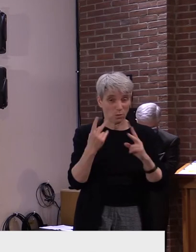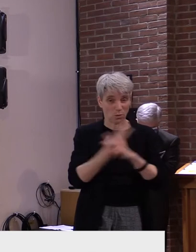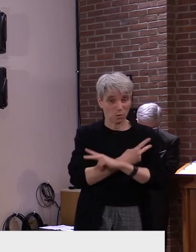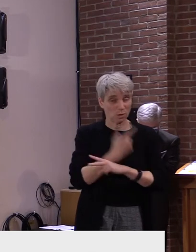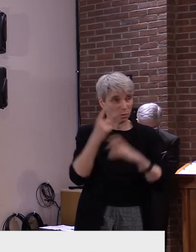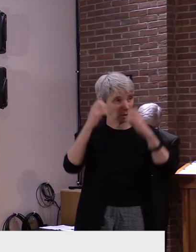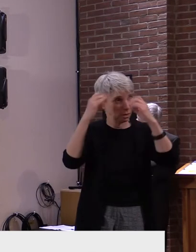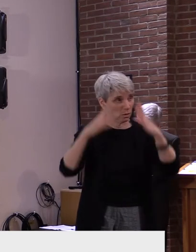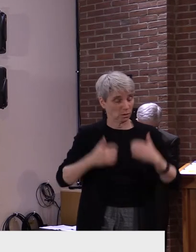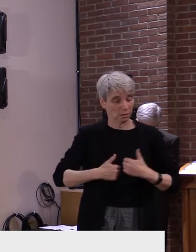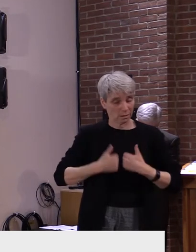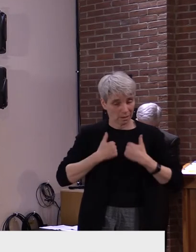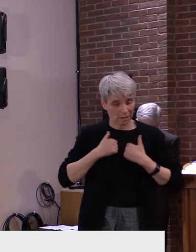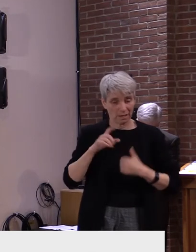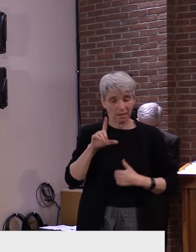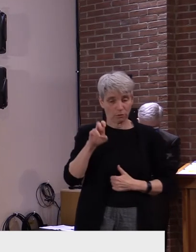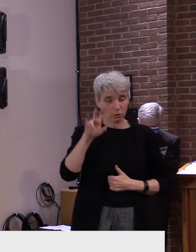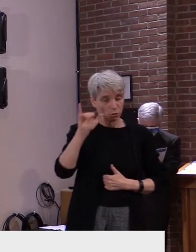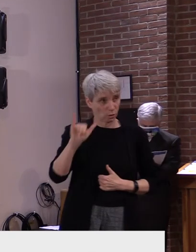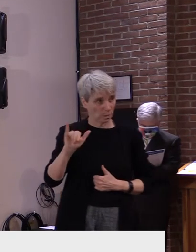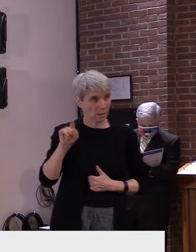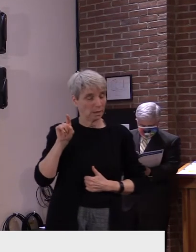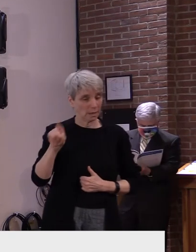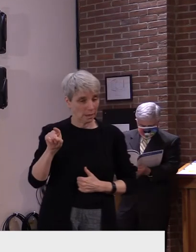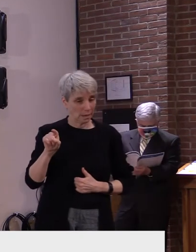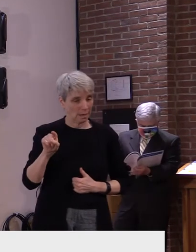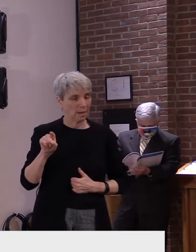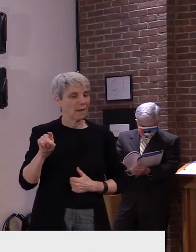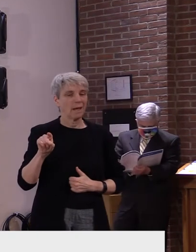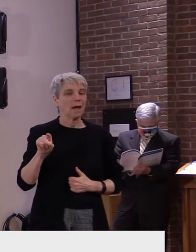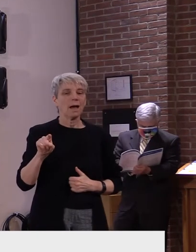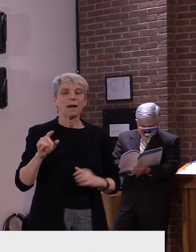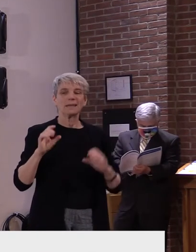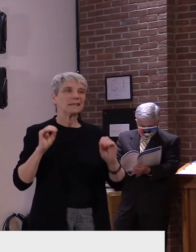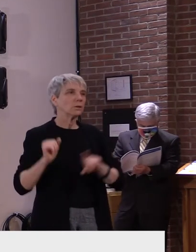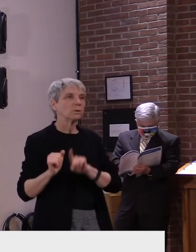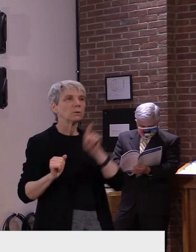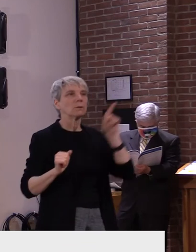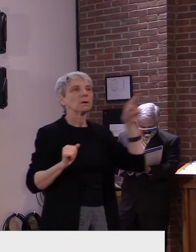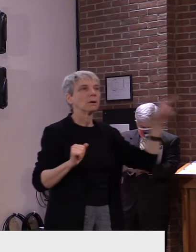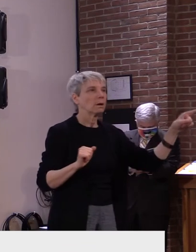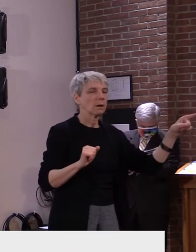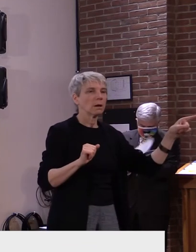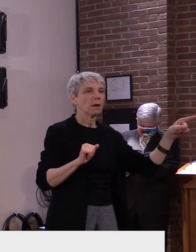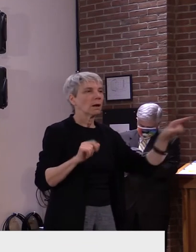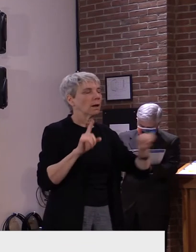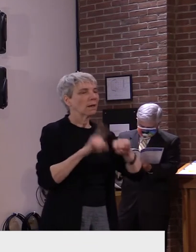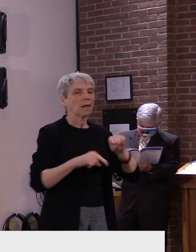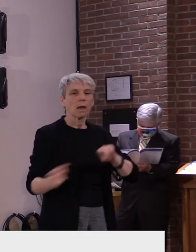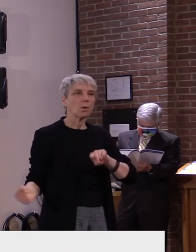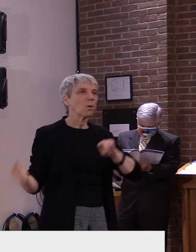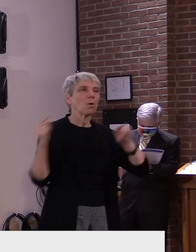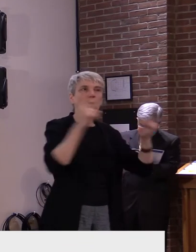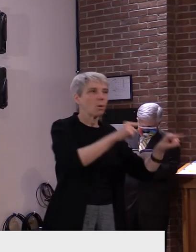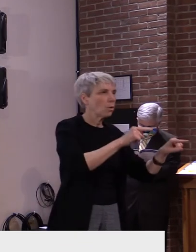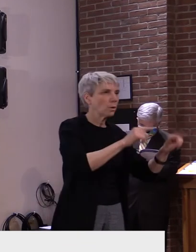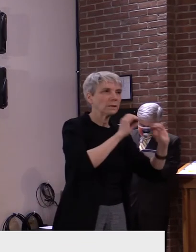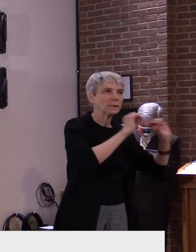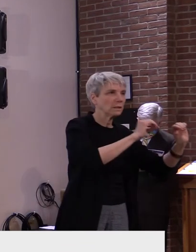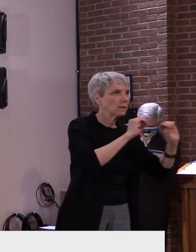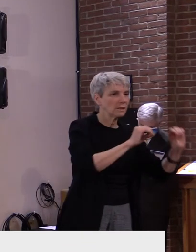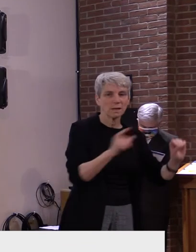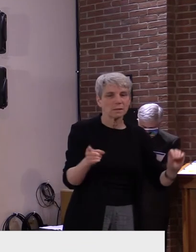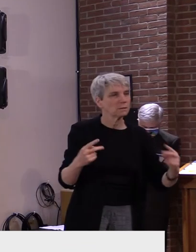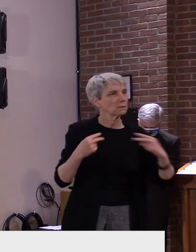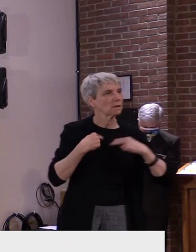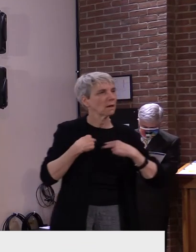with students in the school there but they teach in a different school district have to stay home to take care of their kids so it's